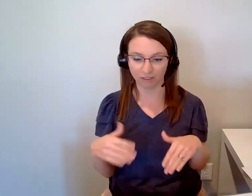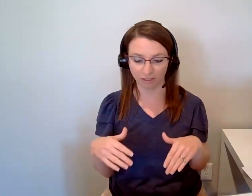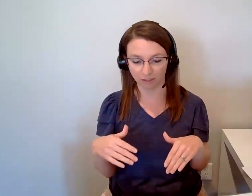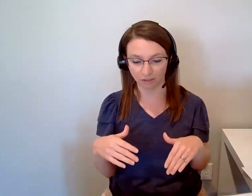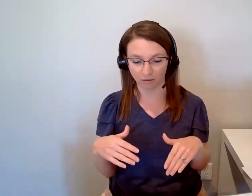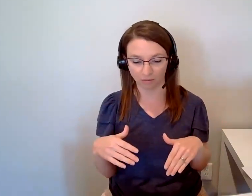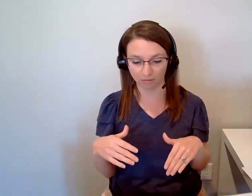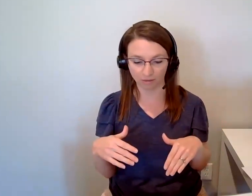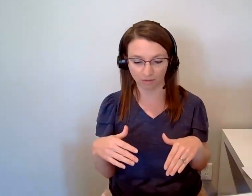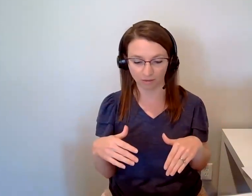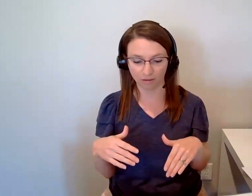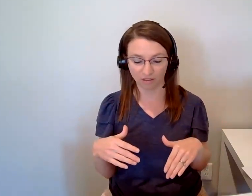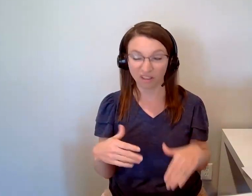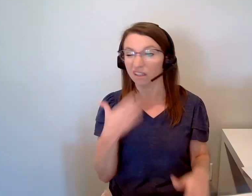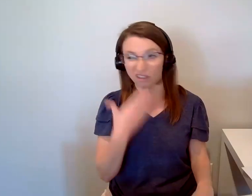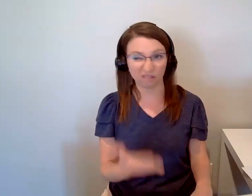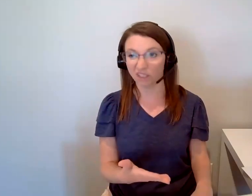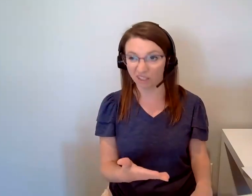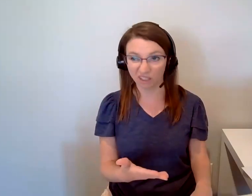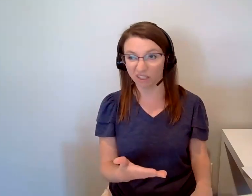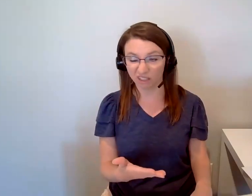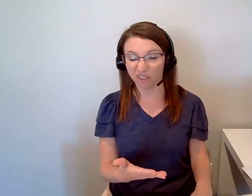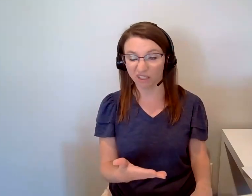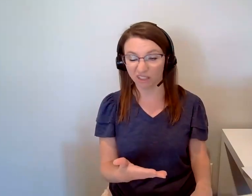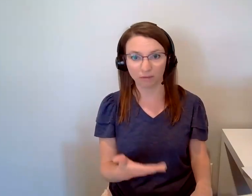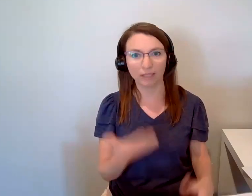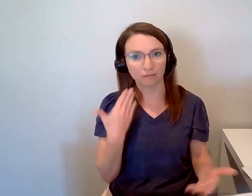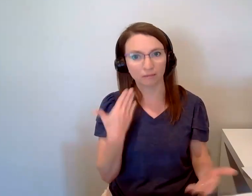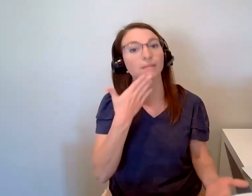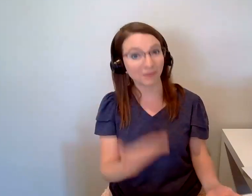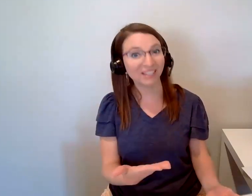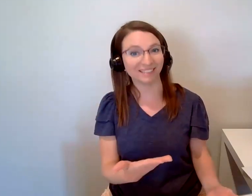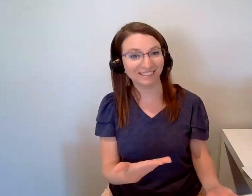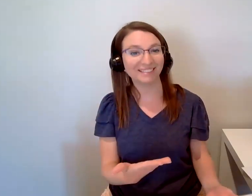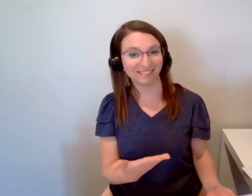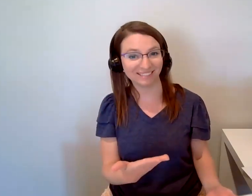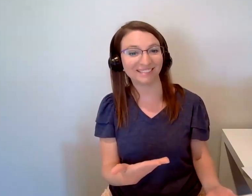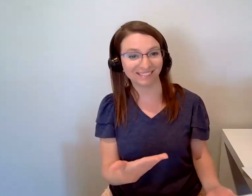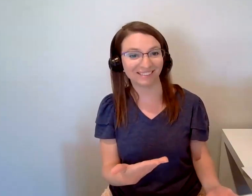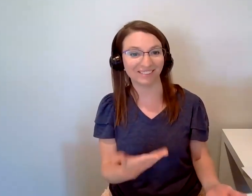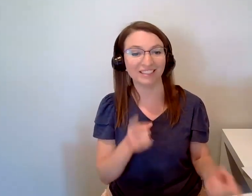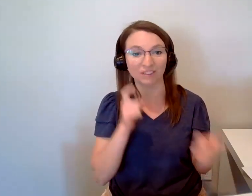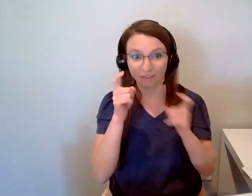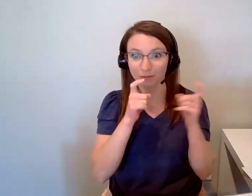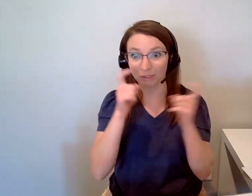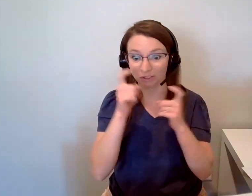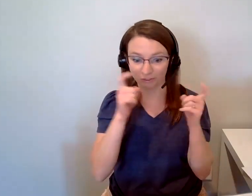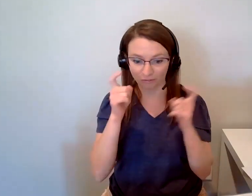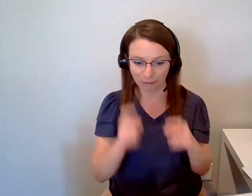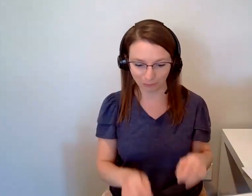saying, I'm good. Okay, I'm good. Right, so expressions are very